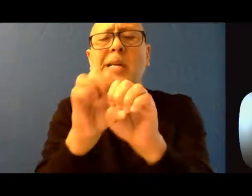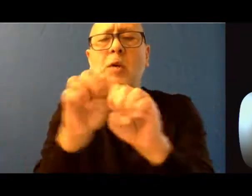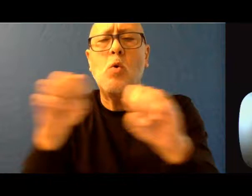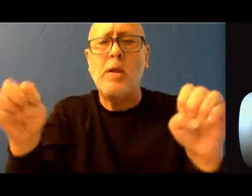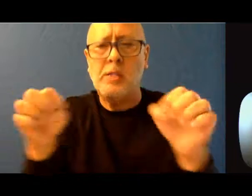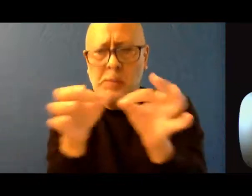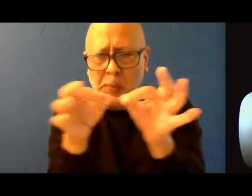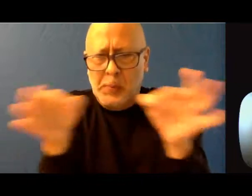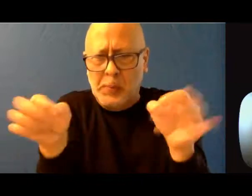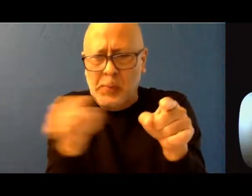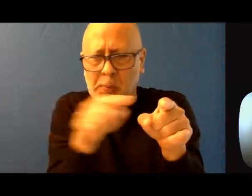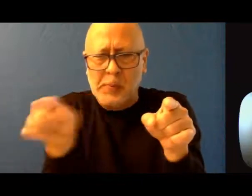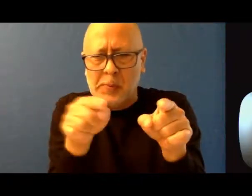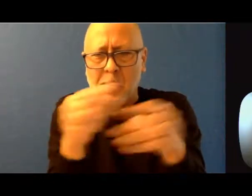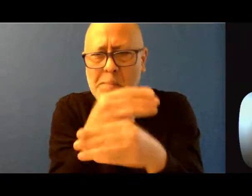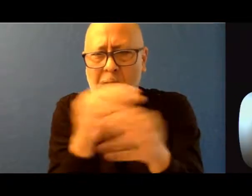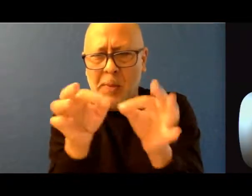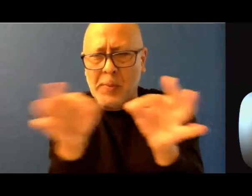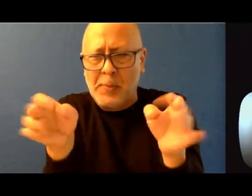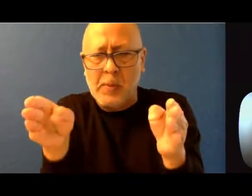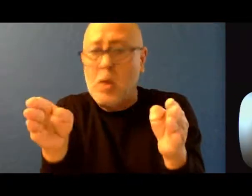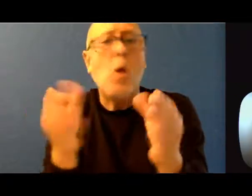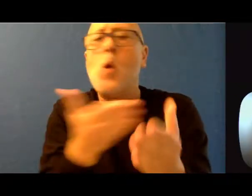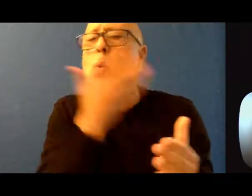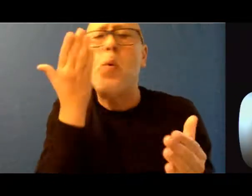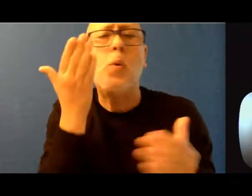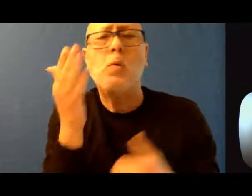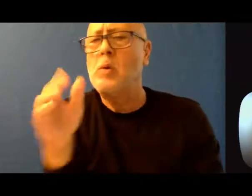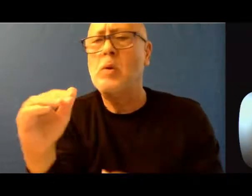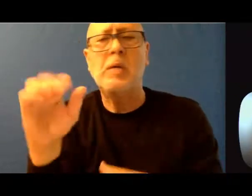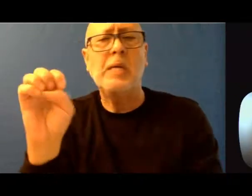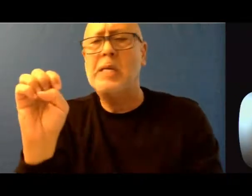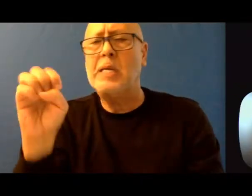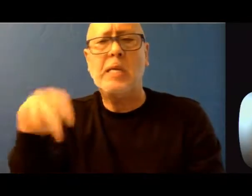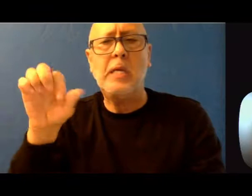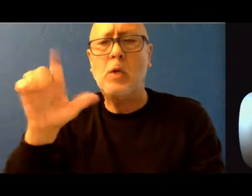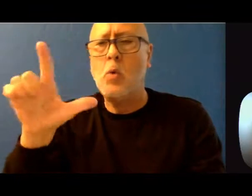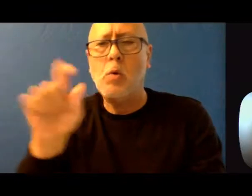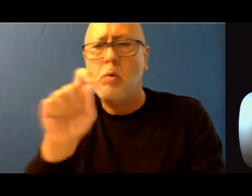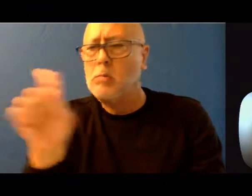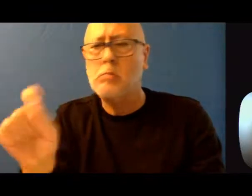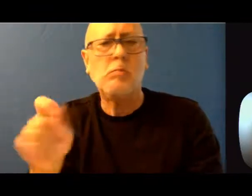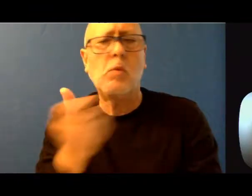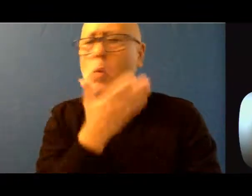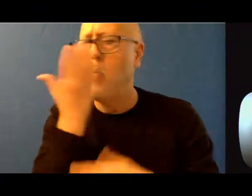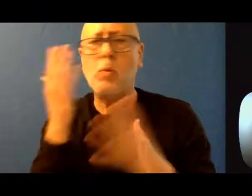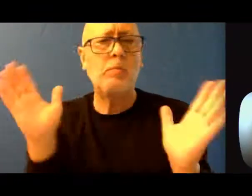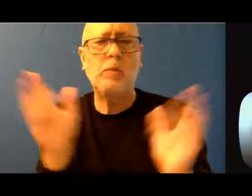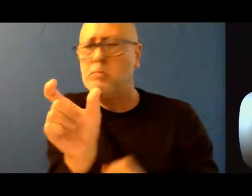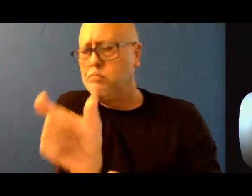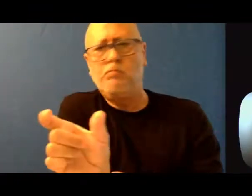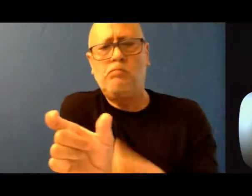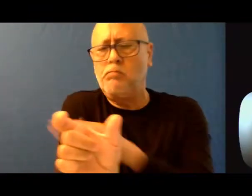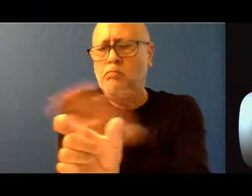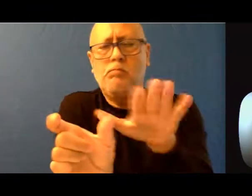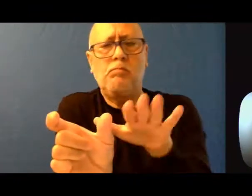but this isn't an equation. There's no equal sign. I'll give one more example, and it doesn't always have